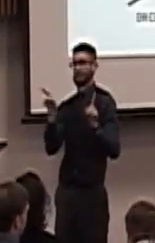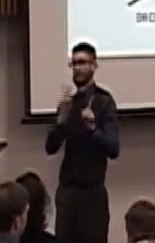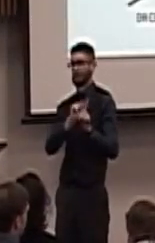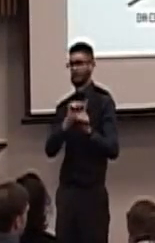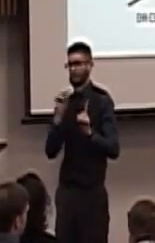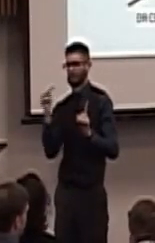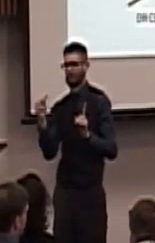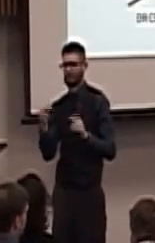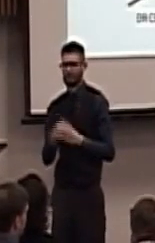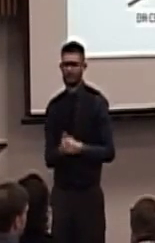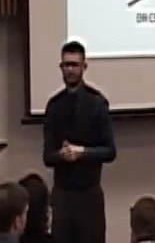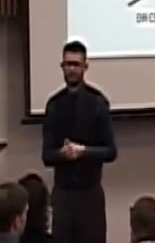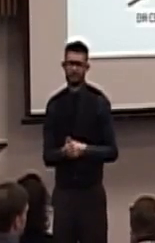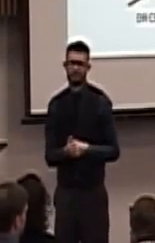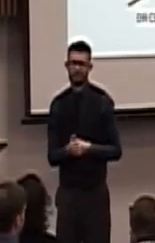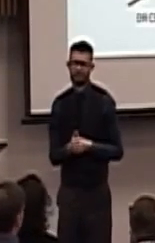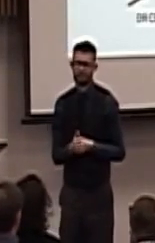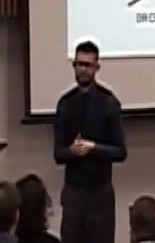And